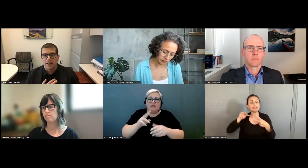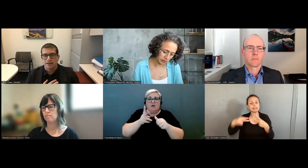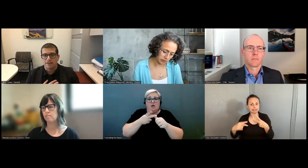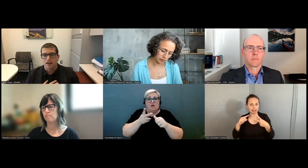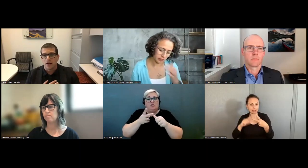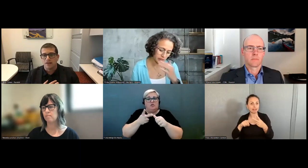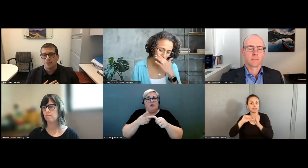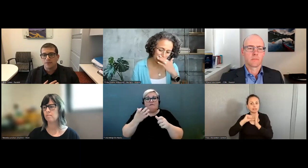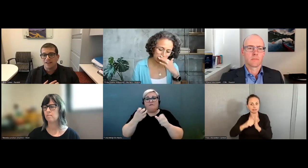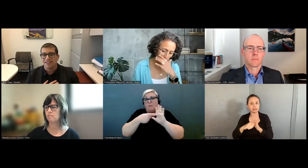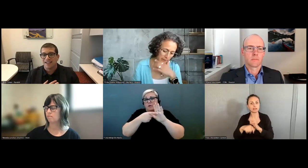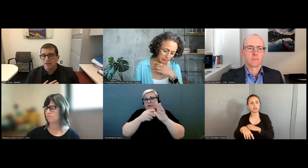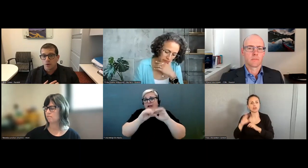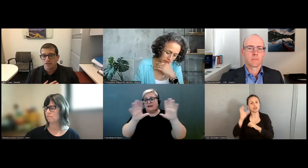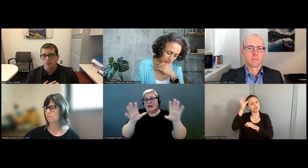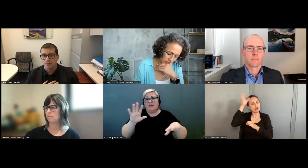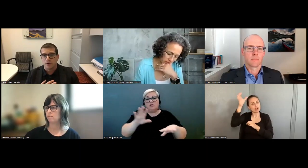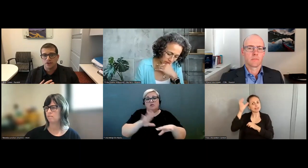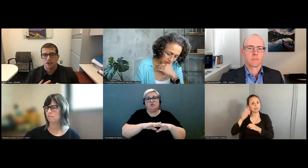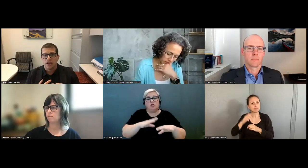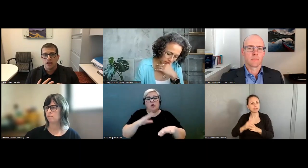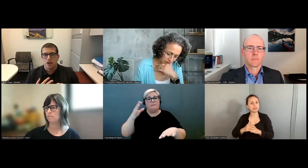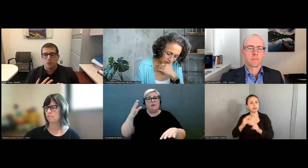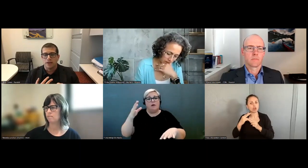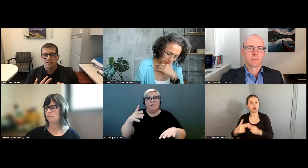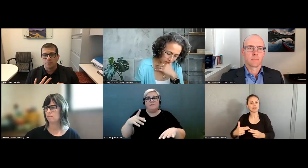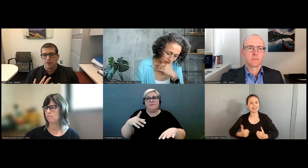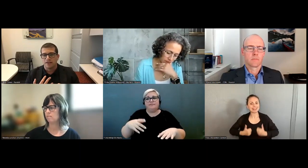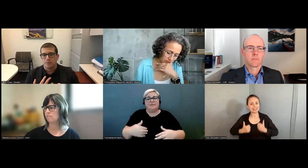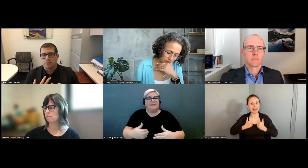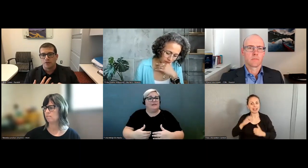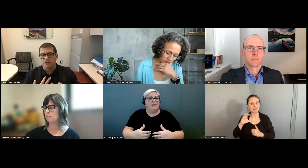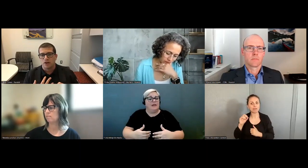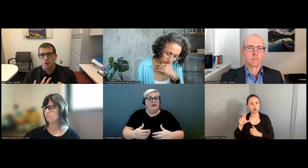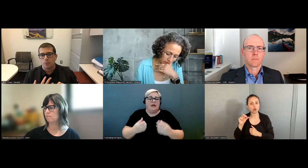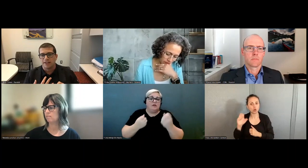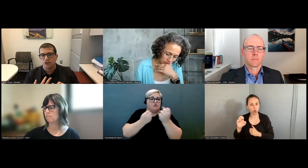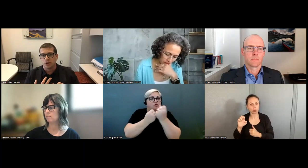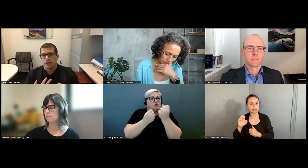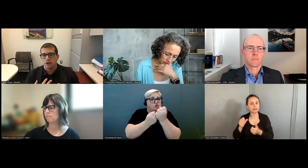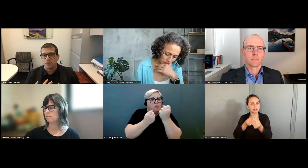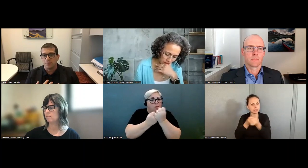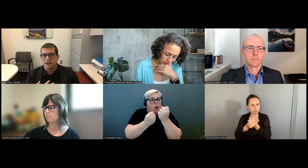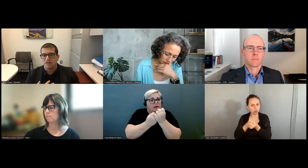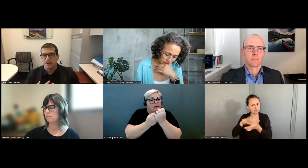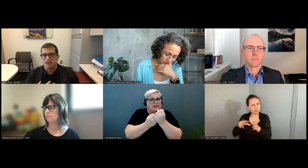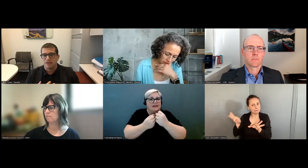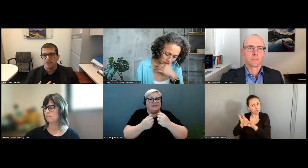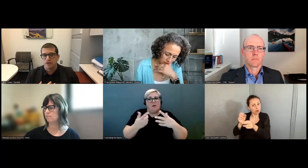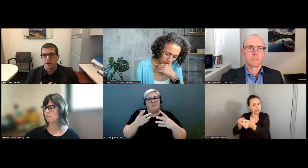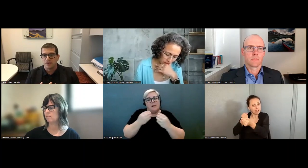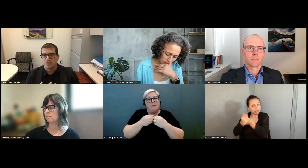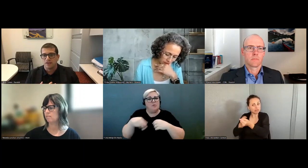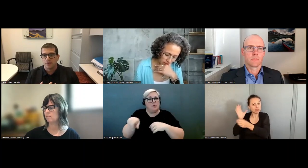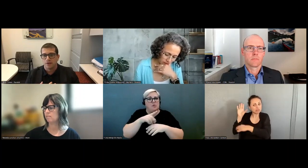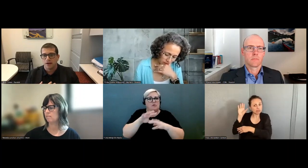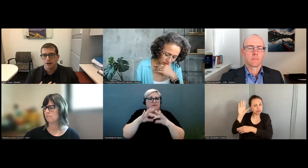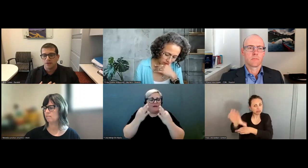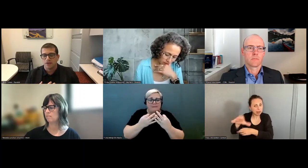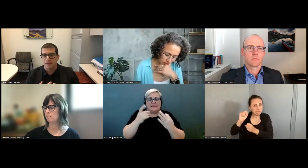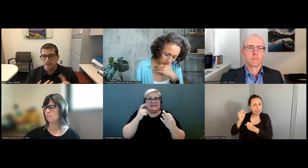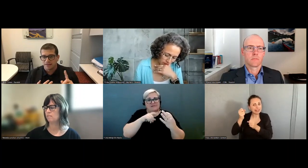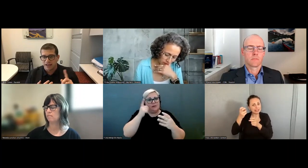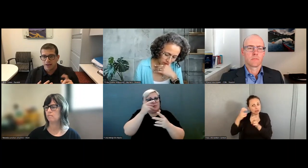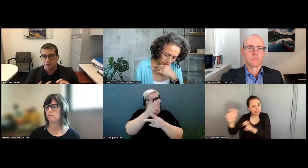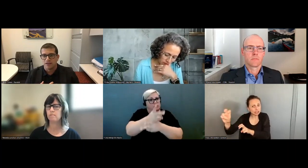want to highlight is the concept of a life course approach. We need to provide supports that incorporate the journey over many phases and transitions for